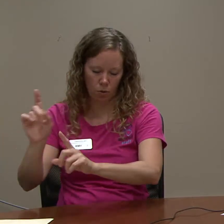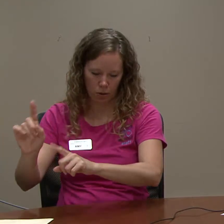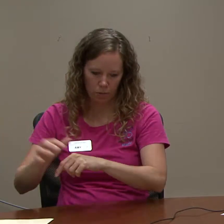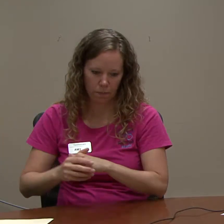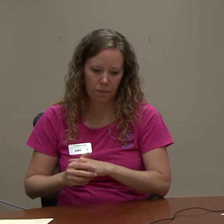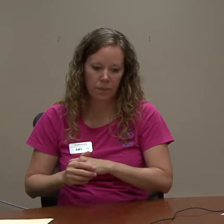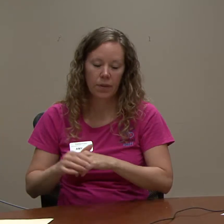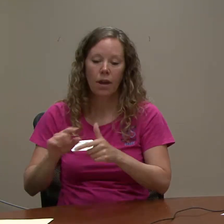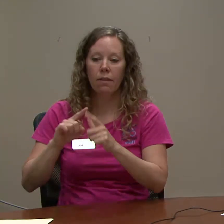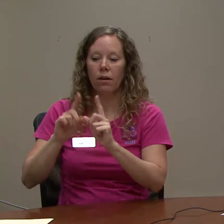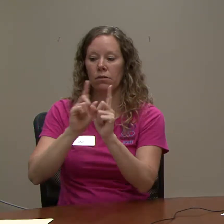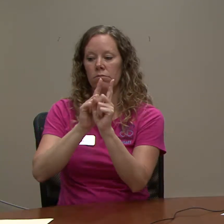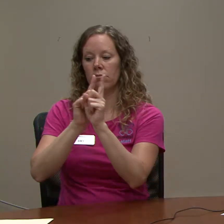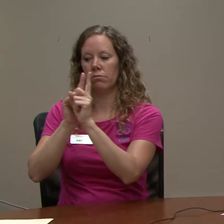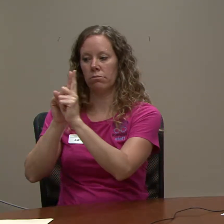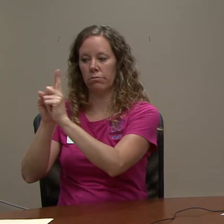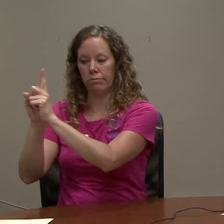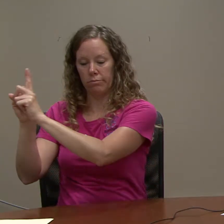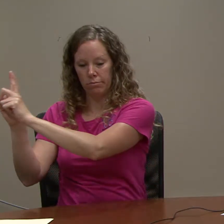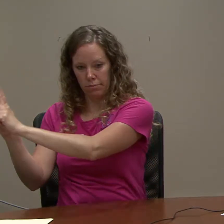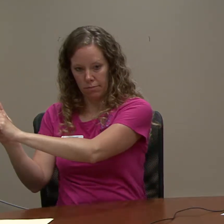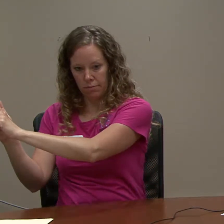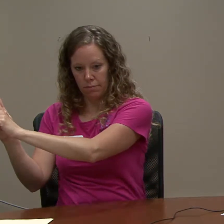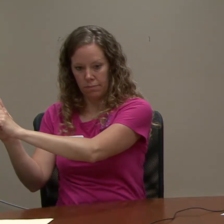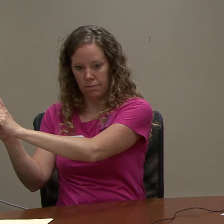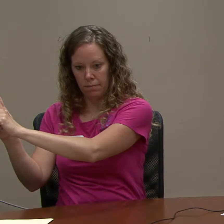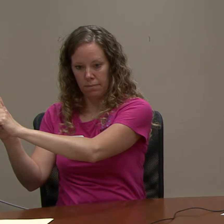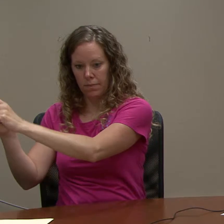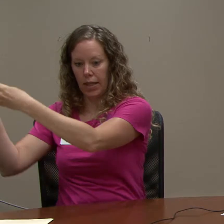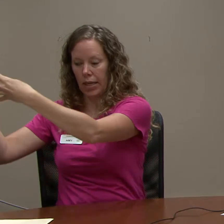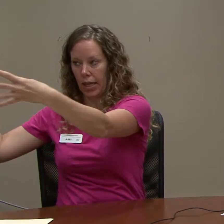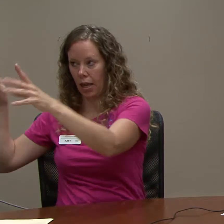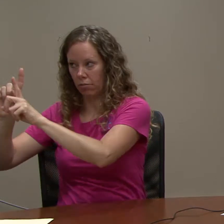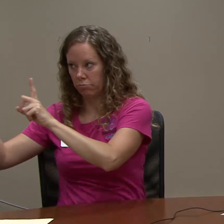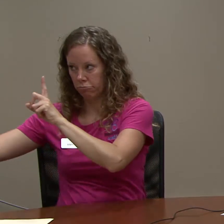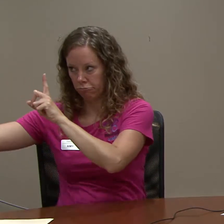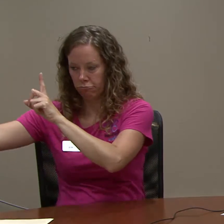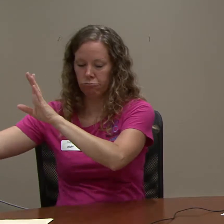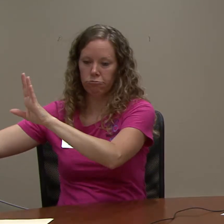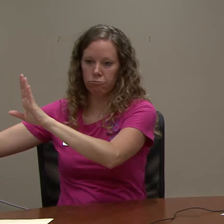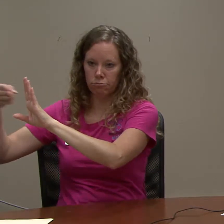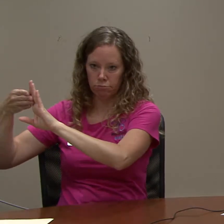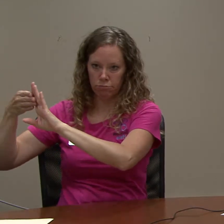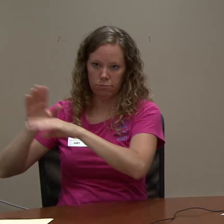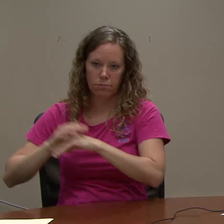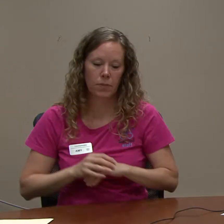will escort the visitor out of the courtyard area and beyond the gate.